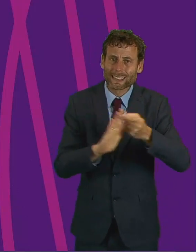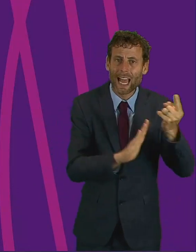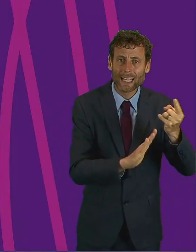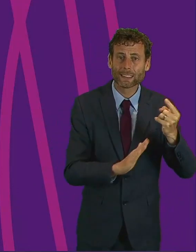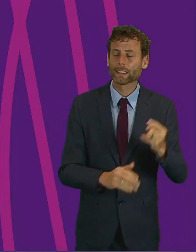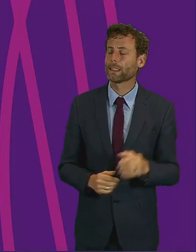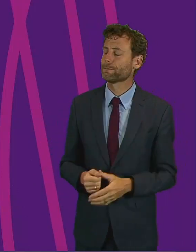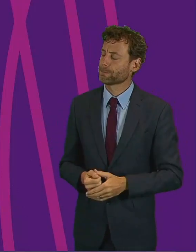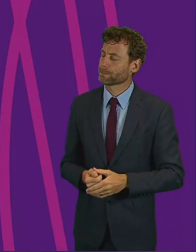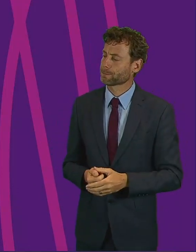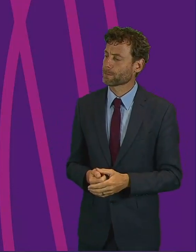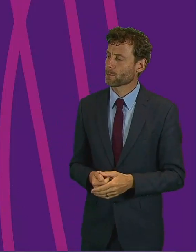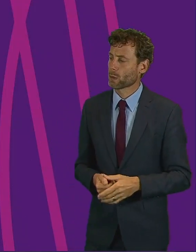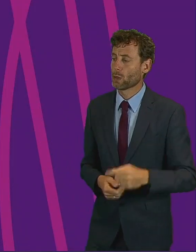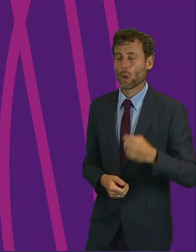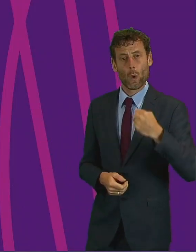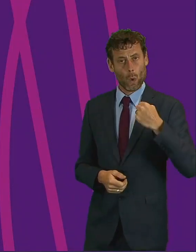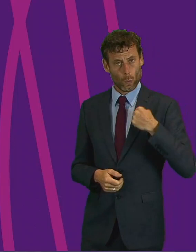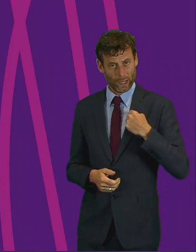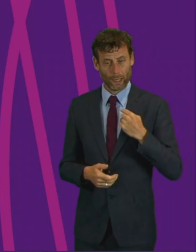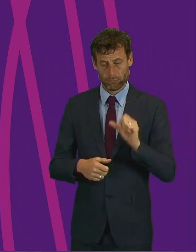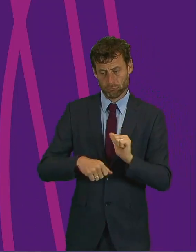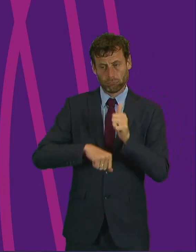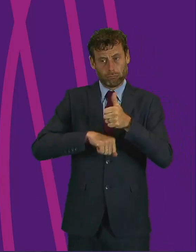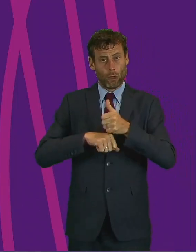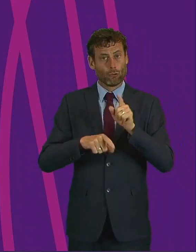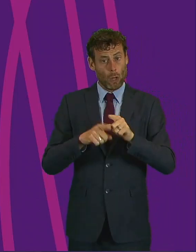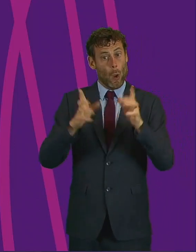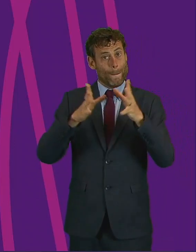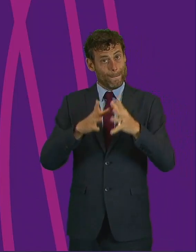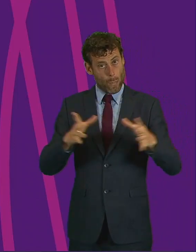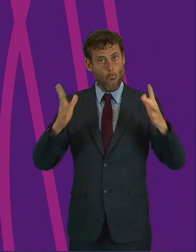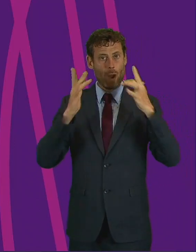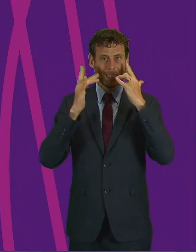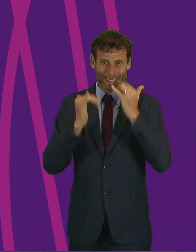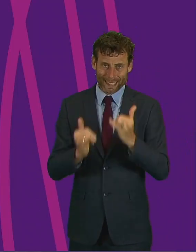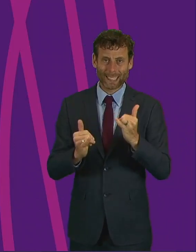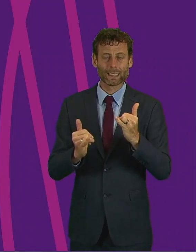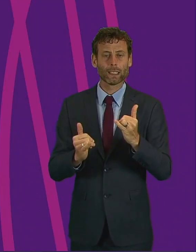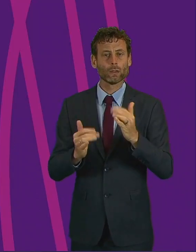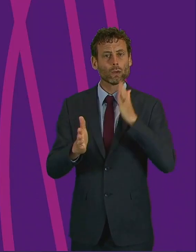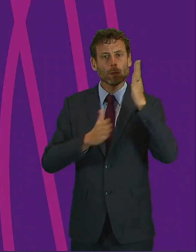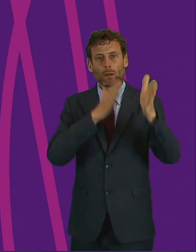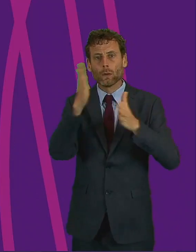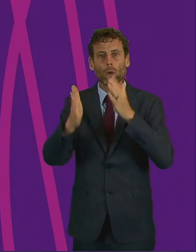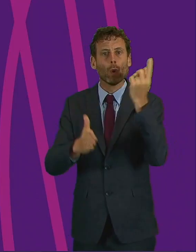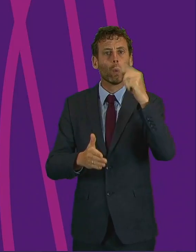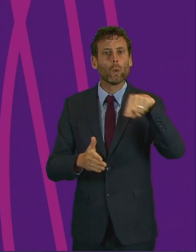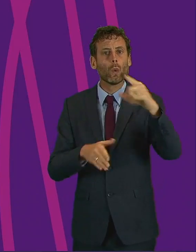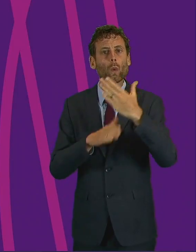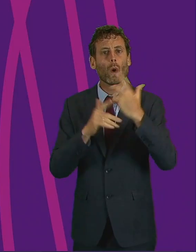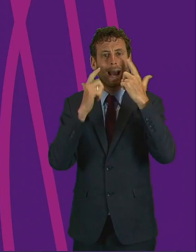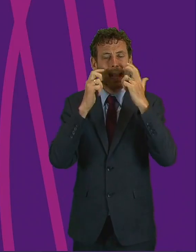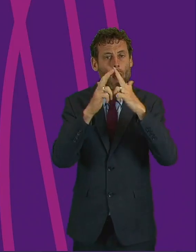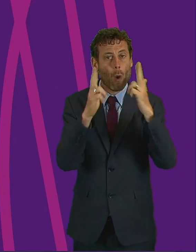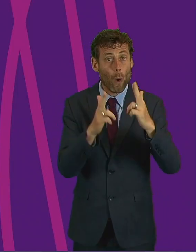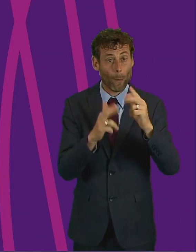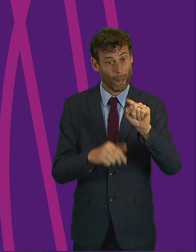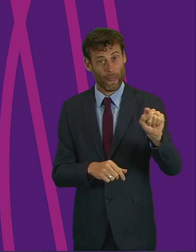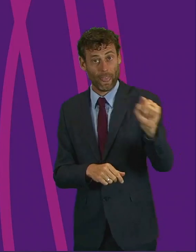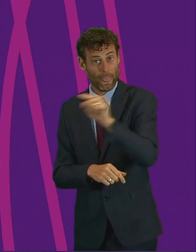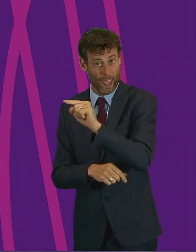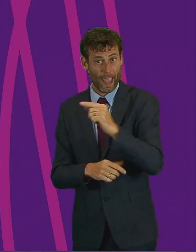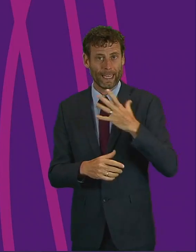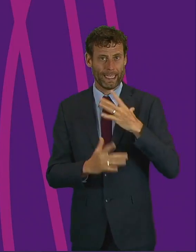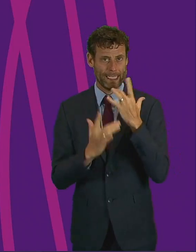groups of people that we are testing. The programme of care home worker testing is underway and will continue, and